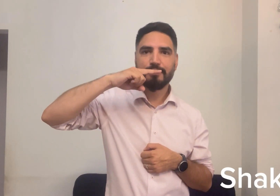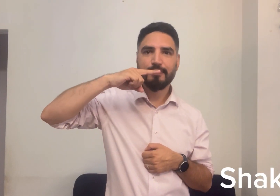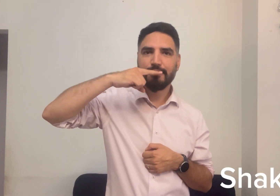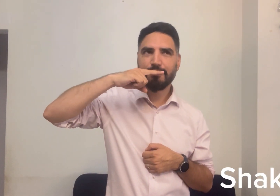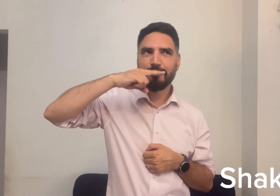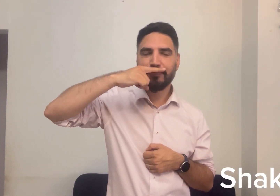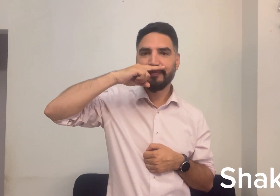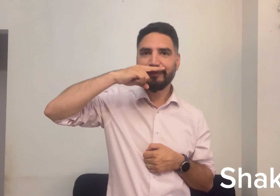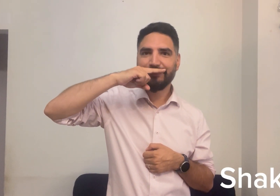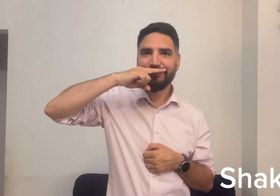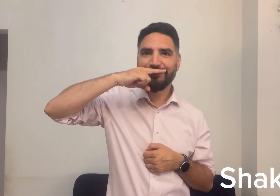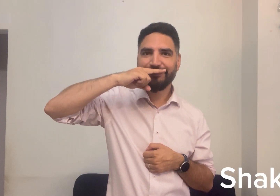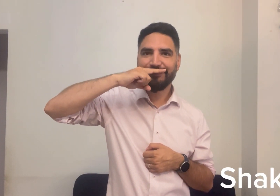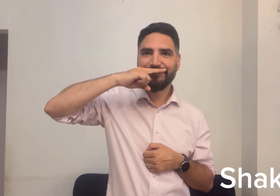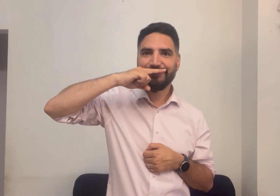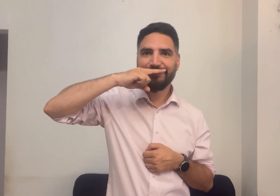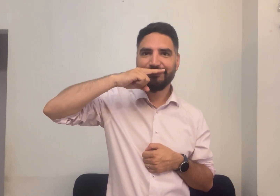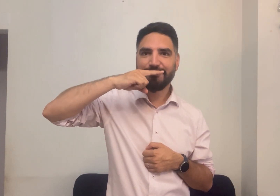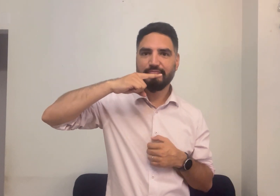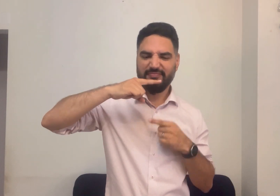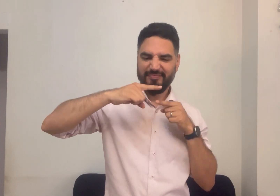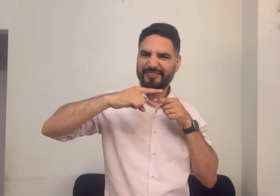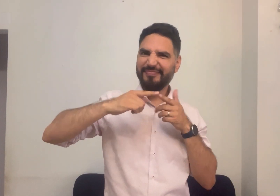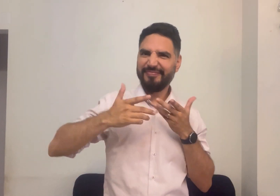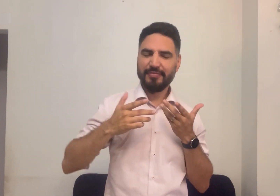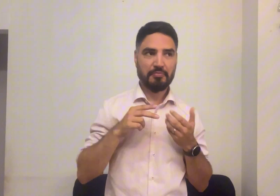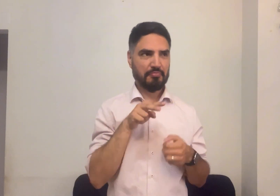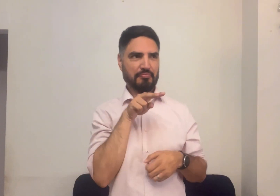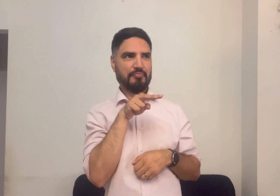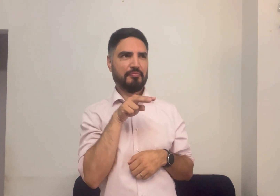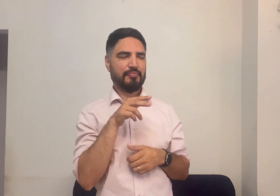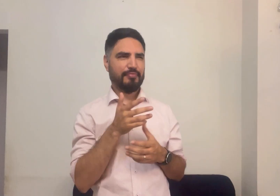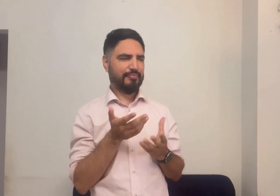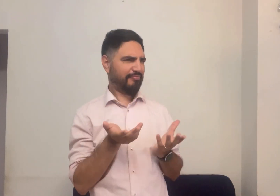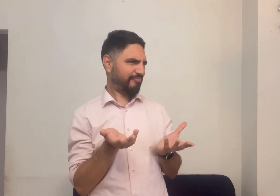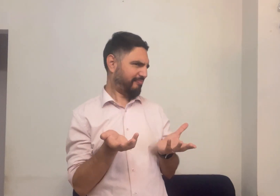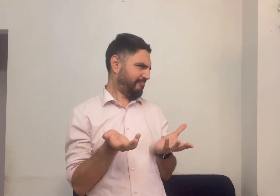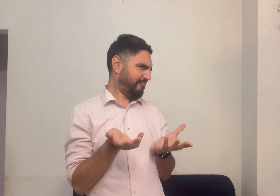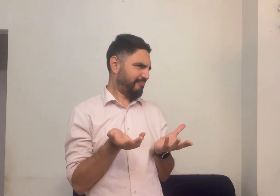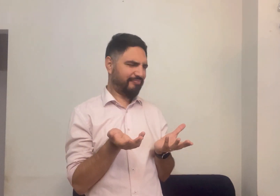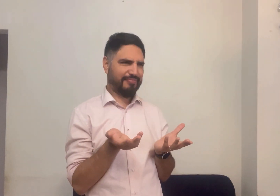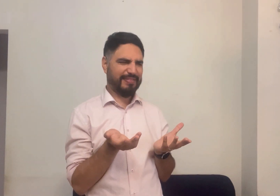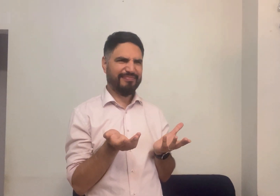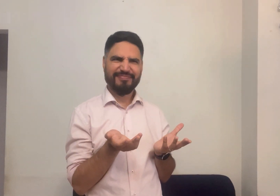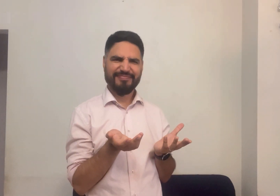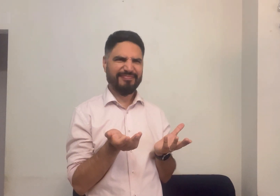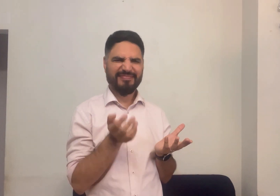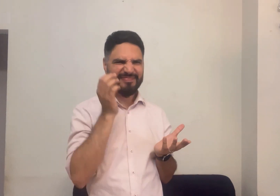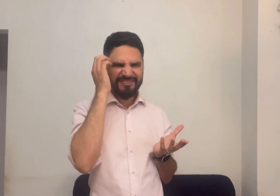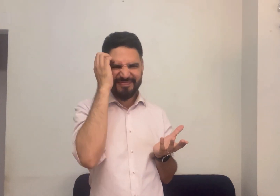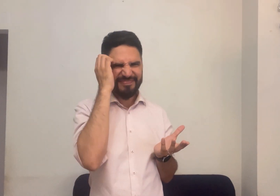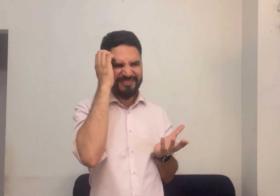sign for joke. If I see it for the first time, I also don't see any